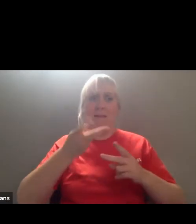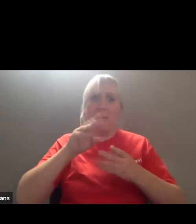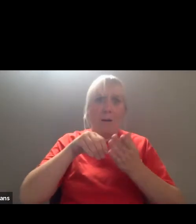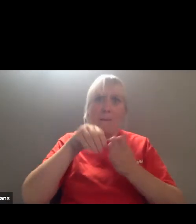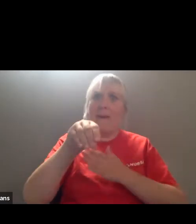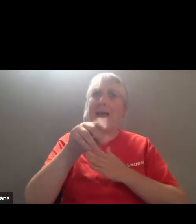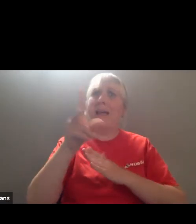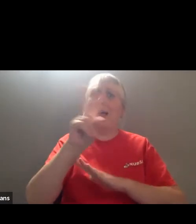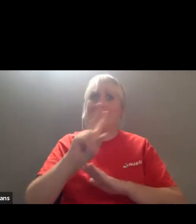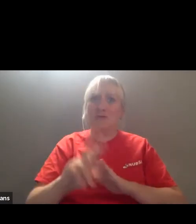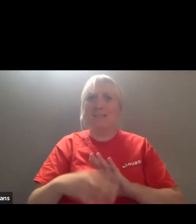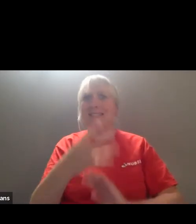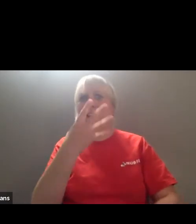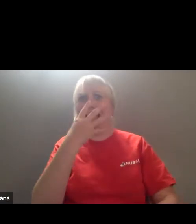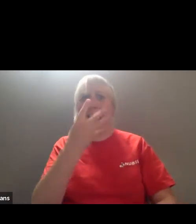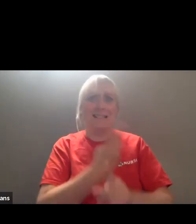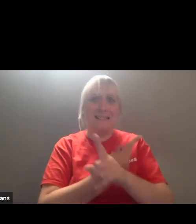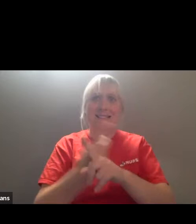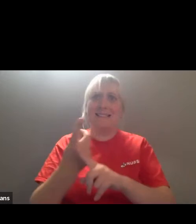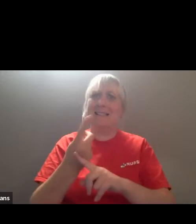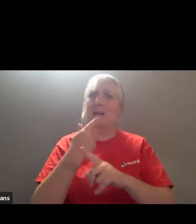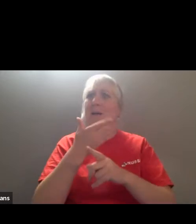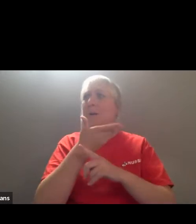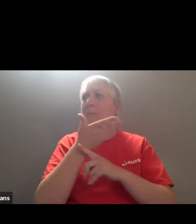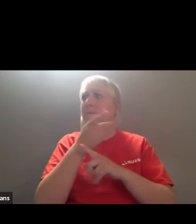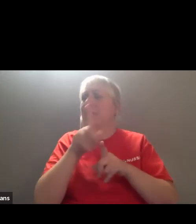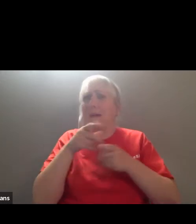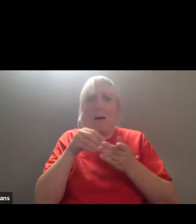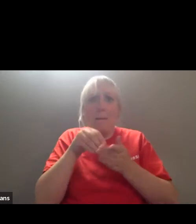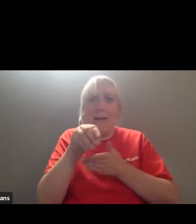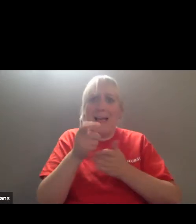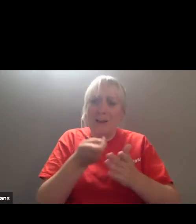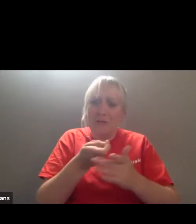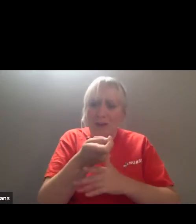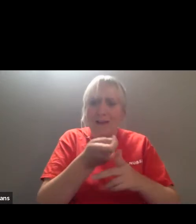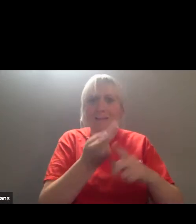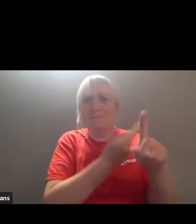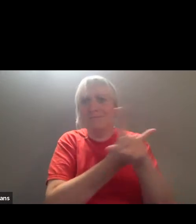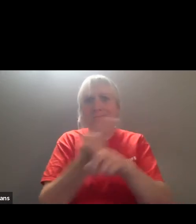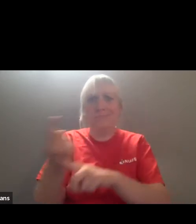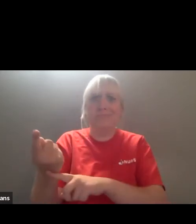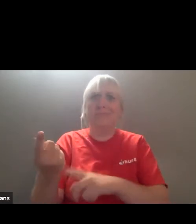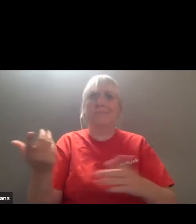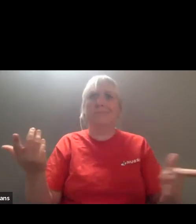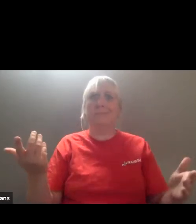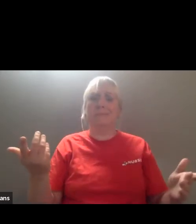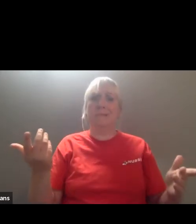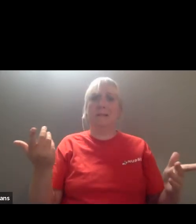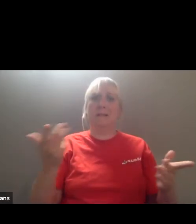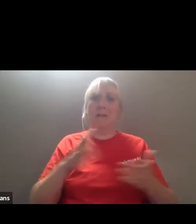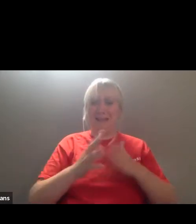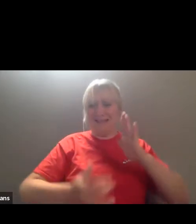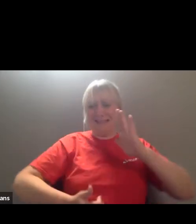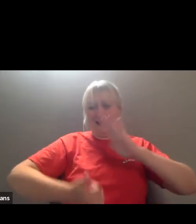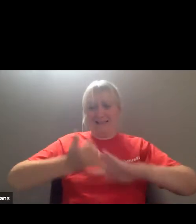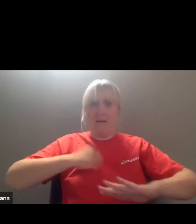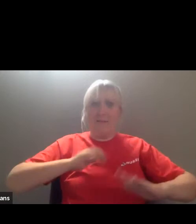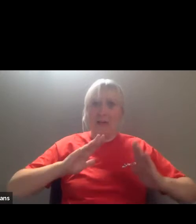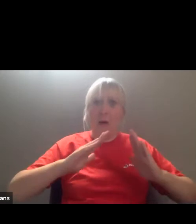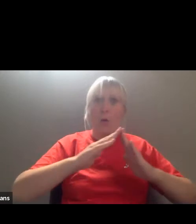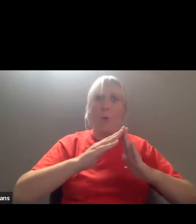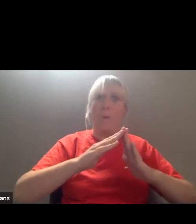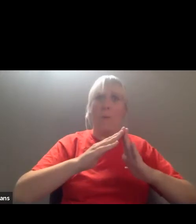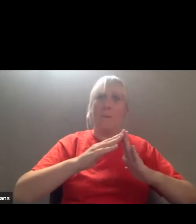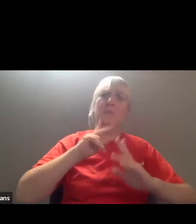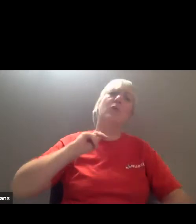bills, get thrown out from their homes because they are unaffordable to pay, and the cruel and barbarous policies of the